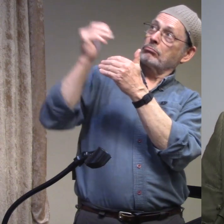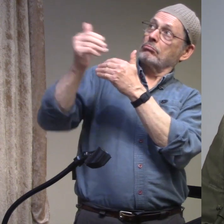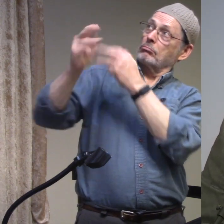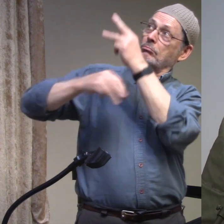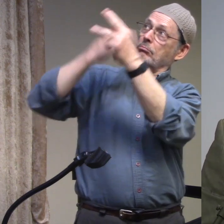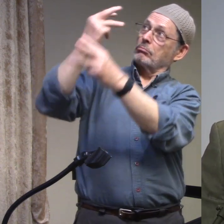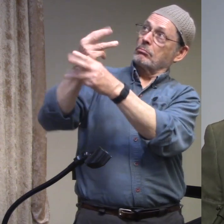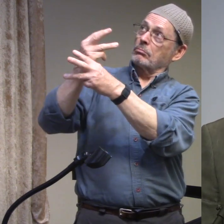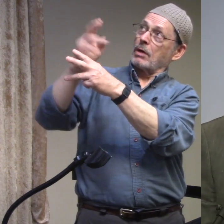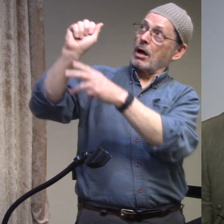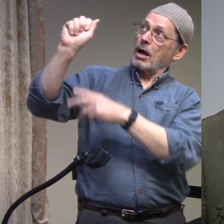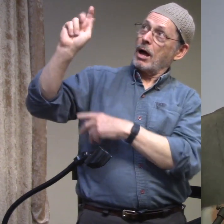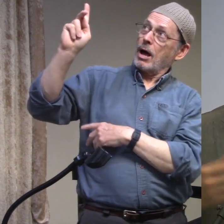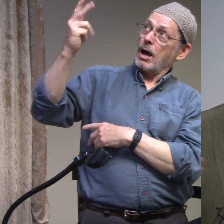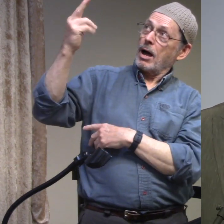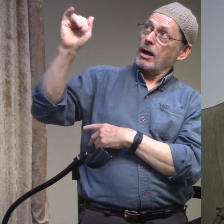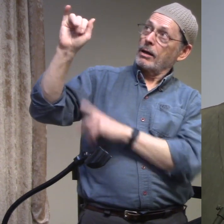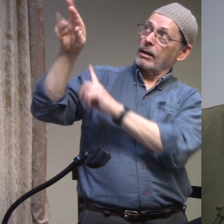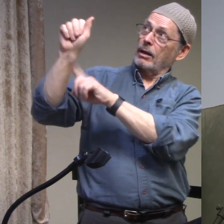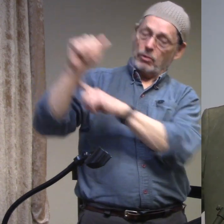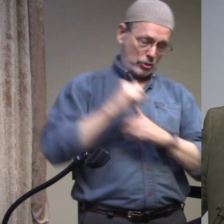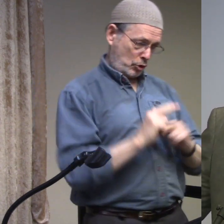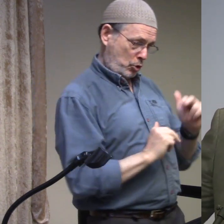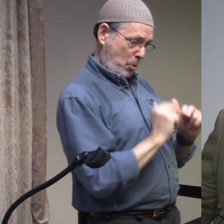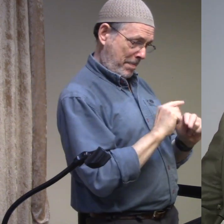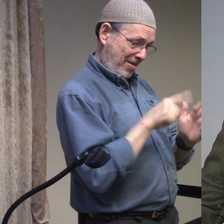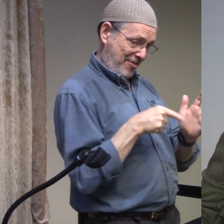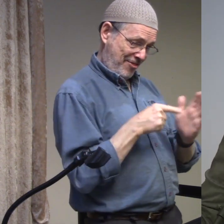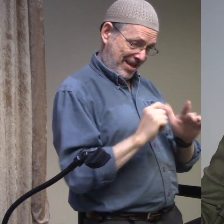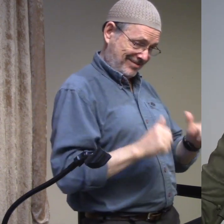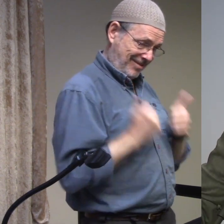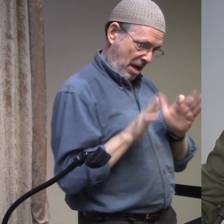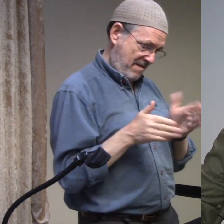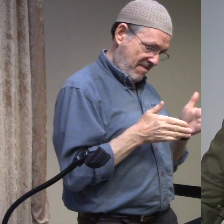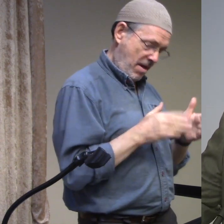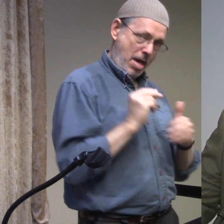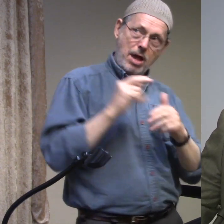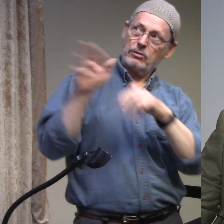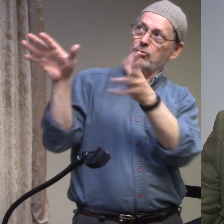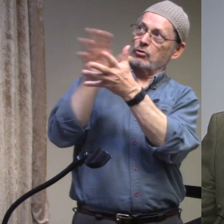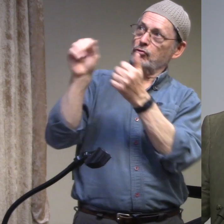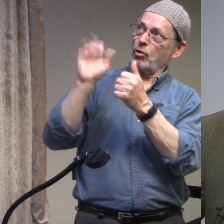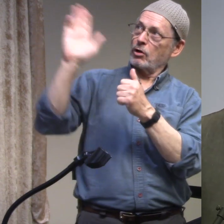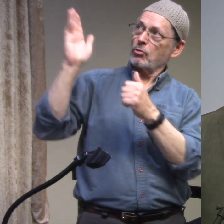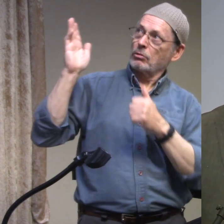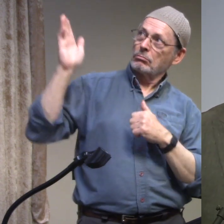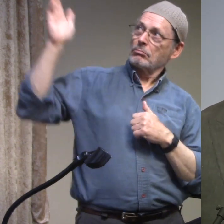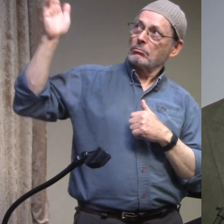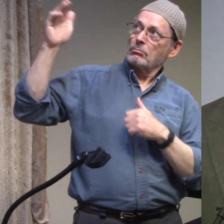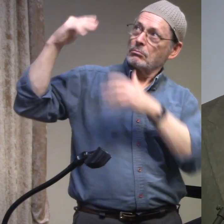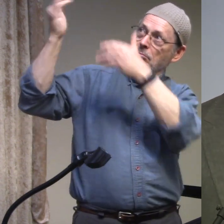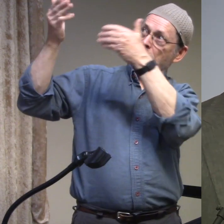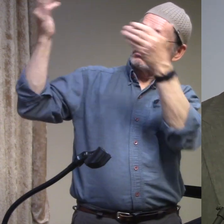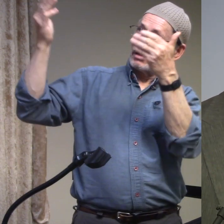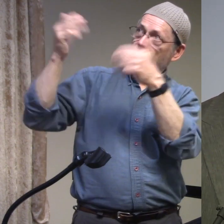this life and you destroyed the next life. So who wants to go from the built to the